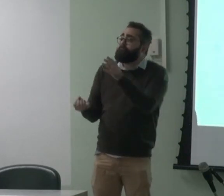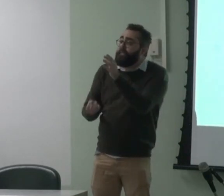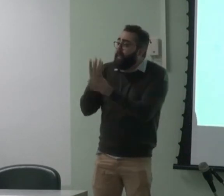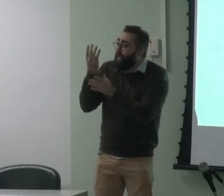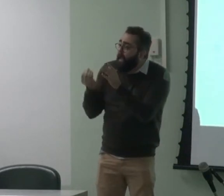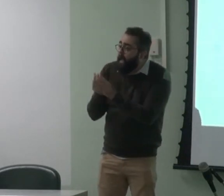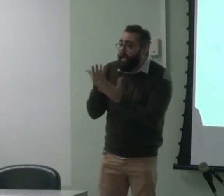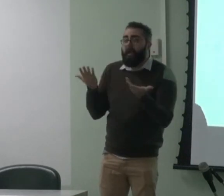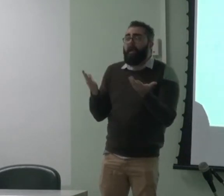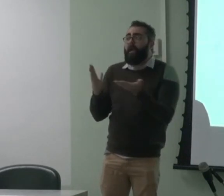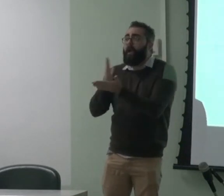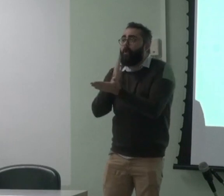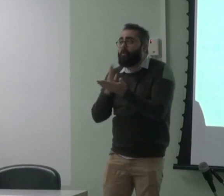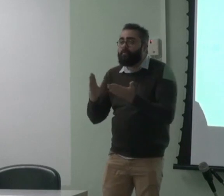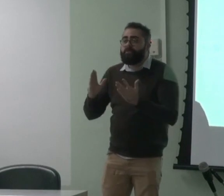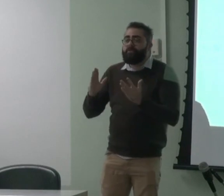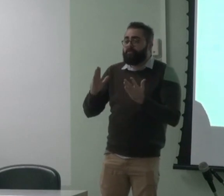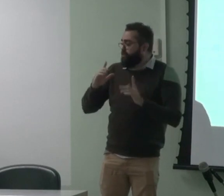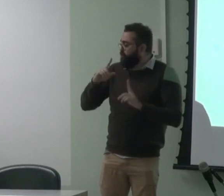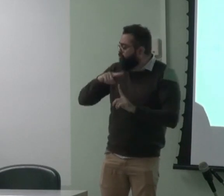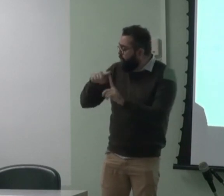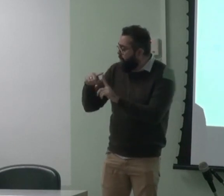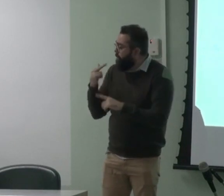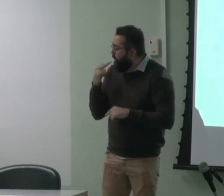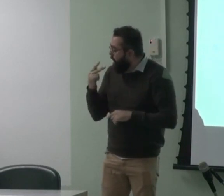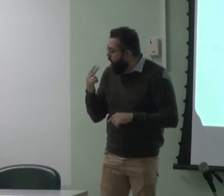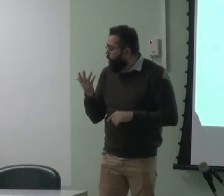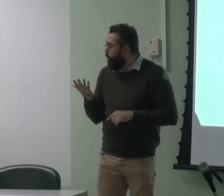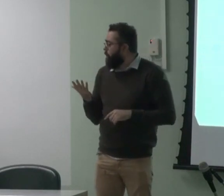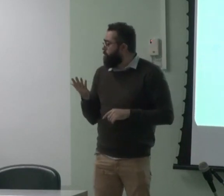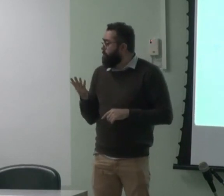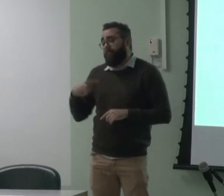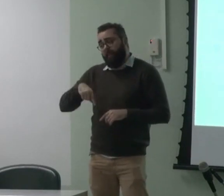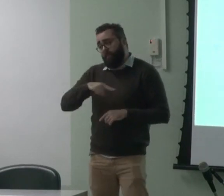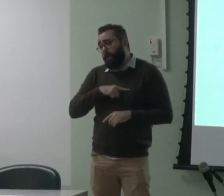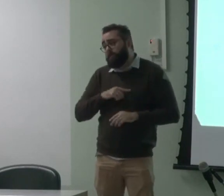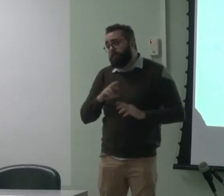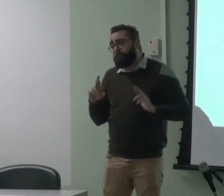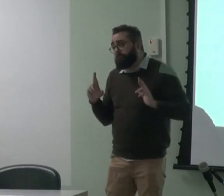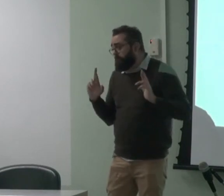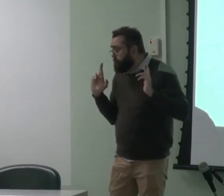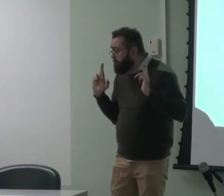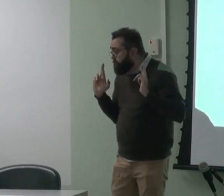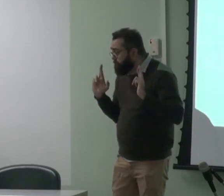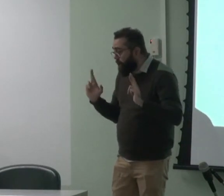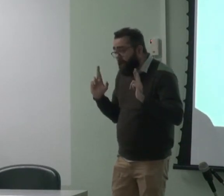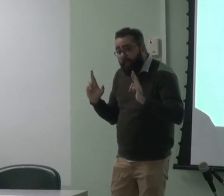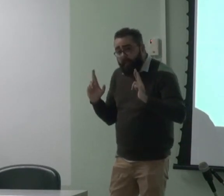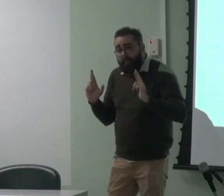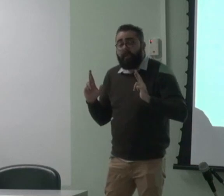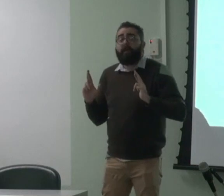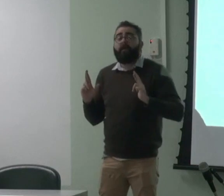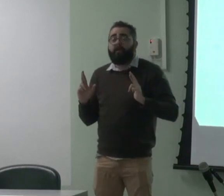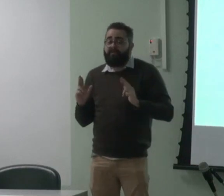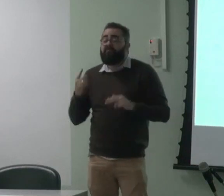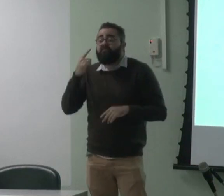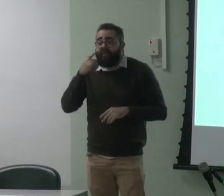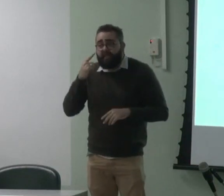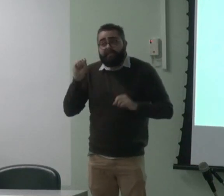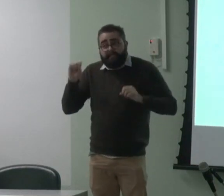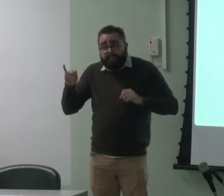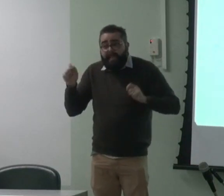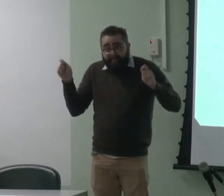language resource which will be hopefully practical for as many languages as